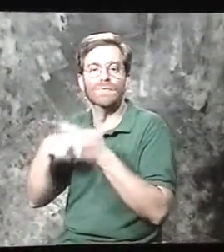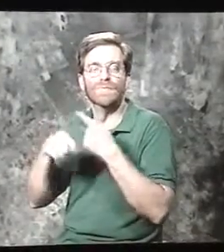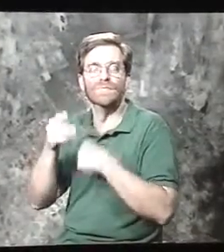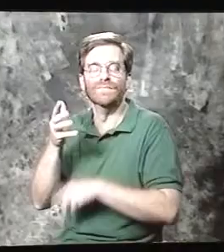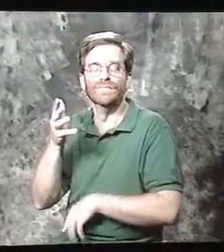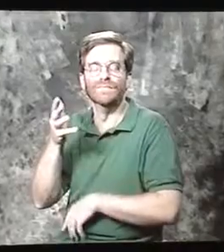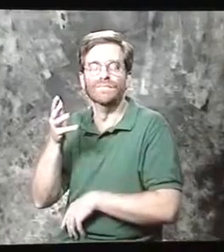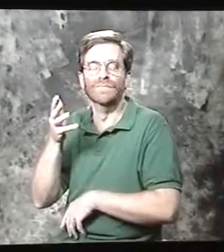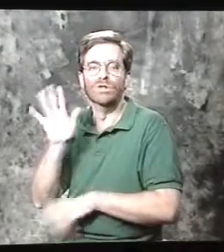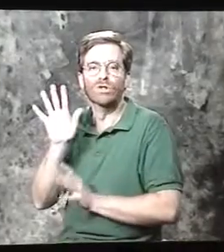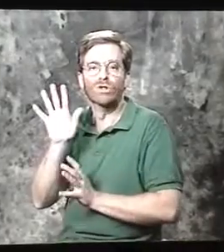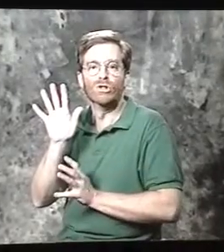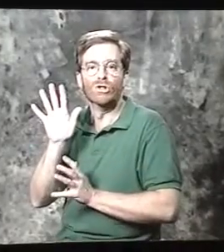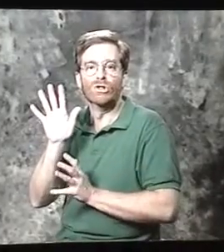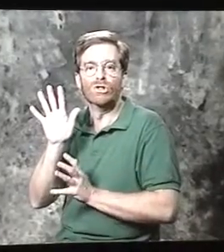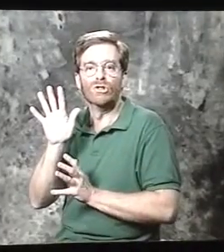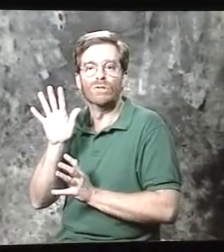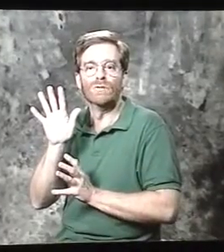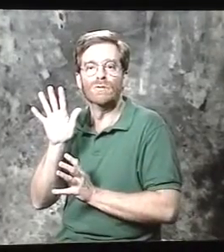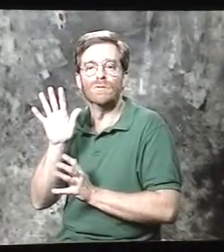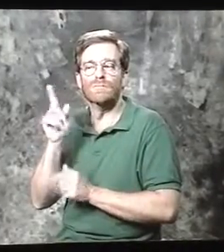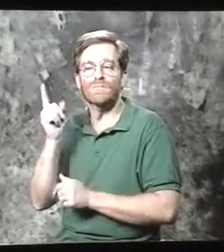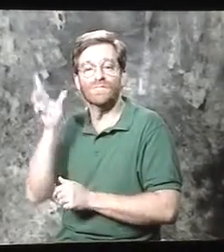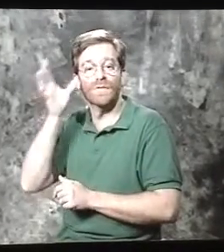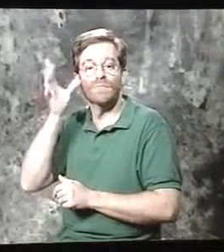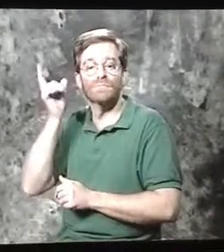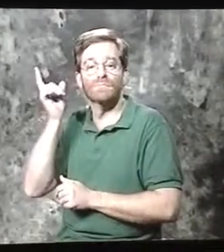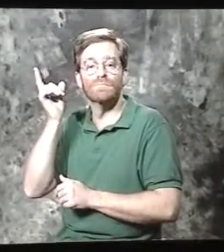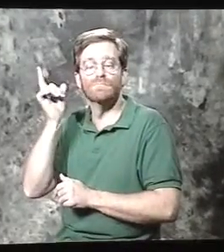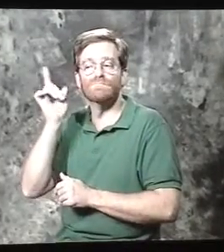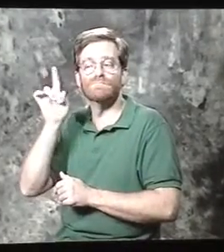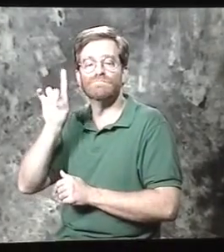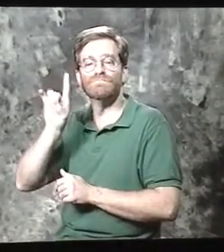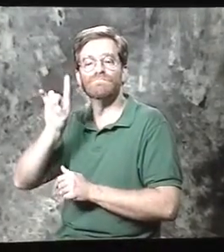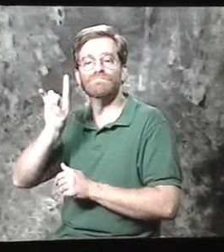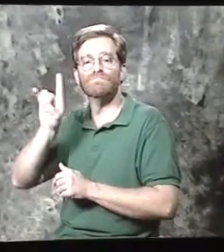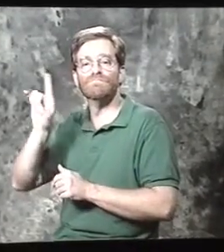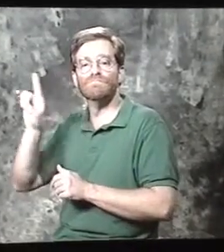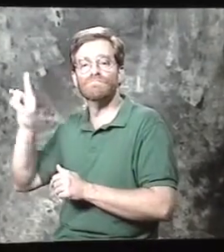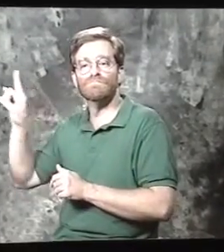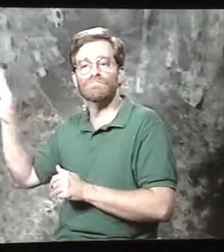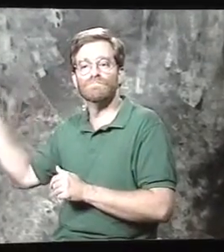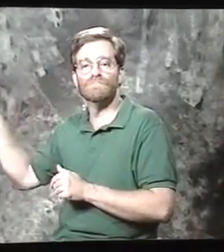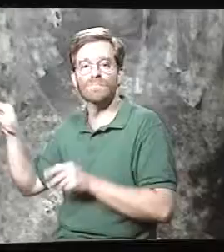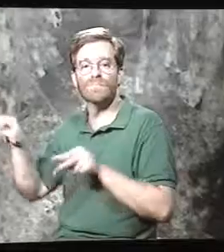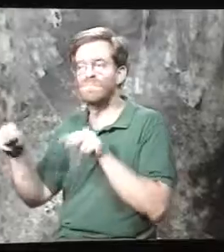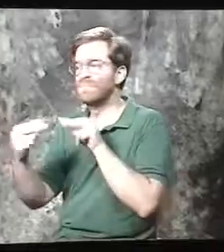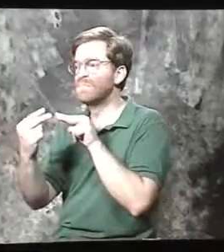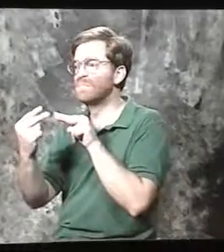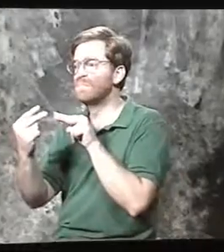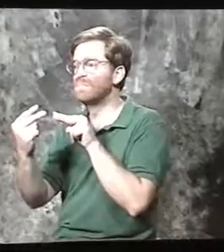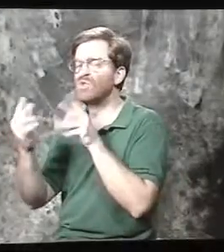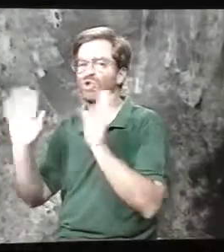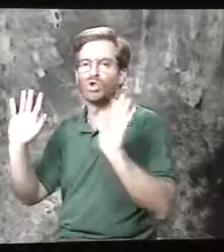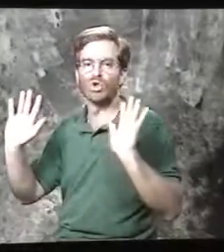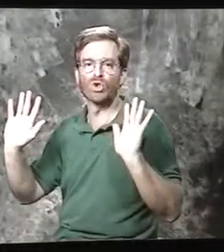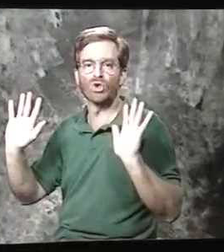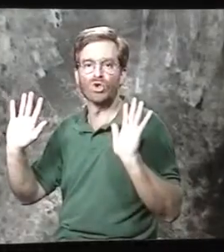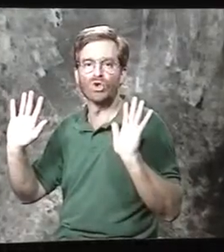dad, we looked and we saw our dad, and we remember that he's against us signing, so we just stopped. And he turned around and walked out the door. My